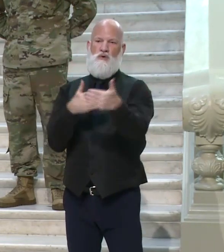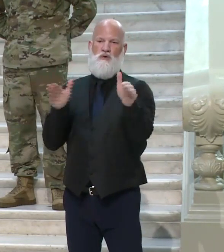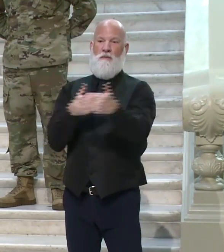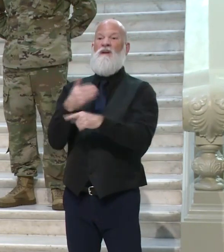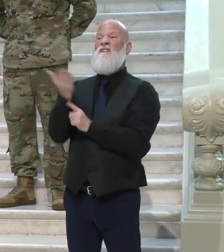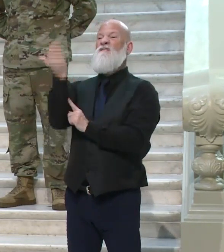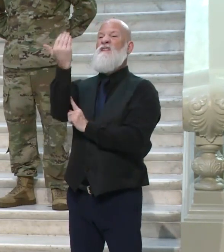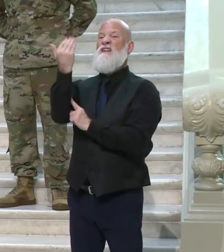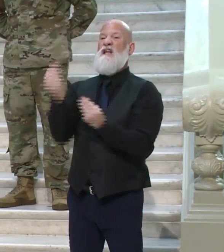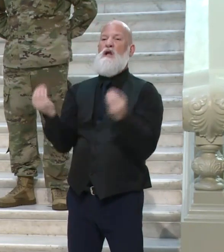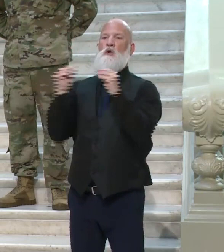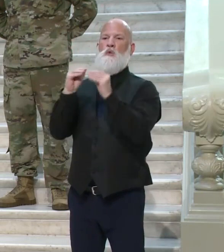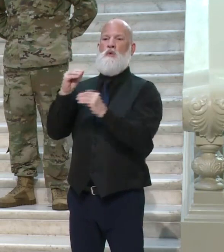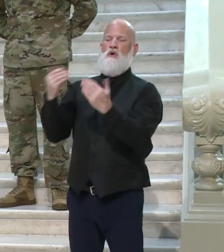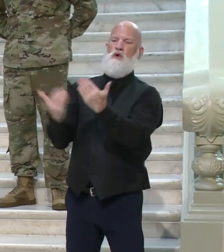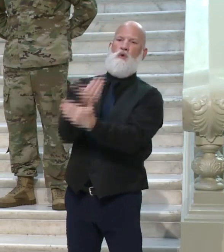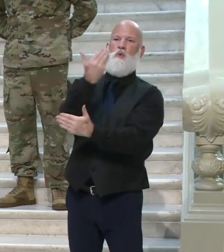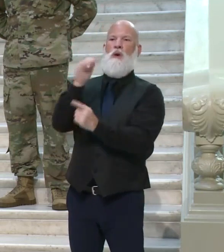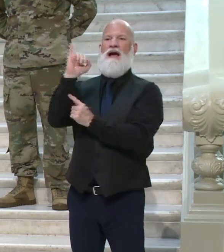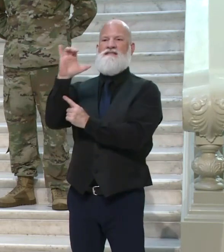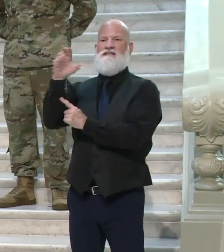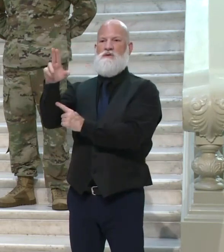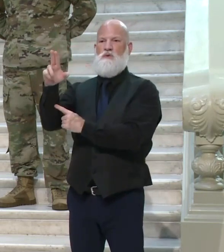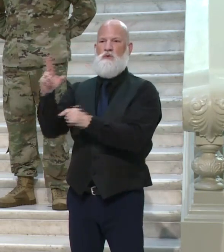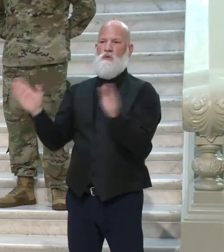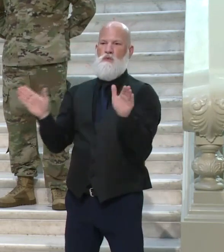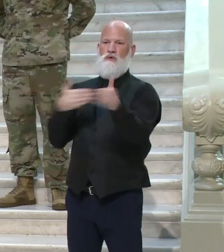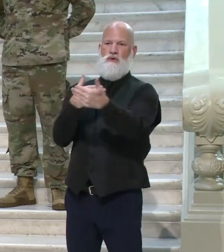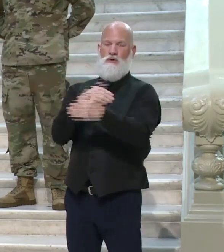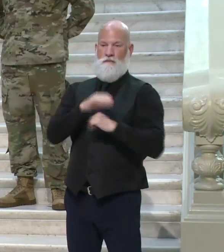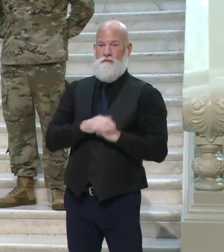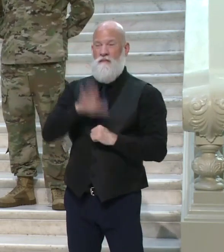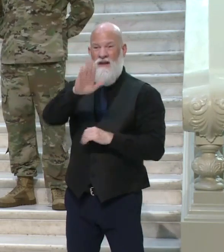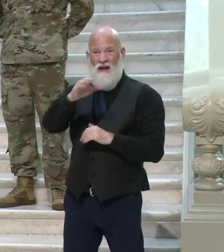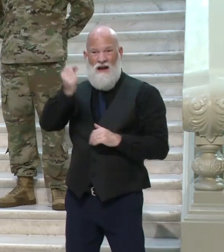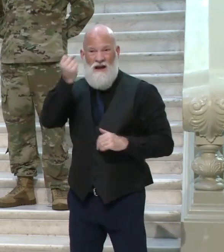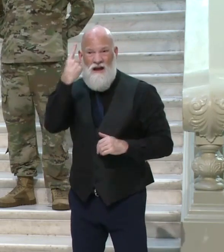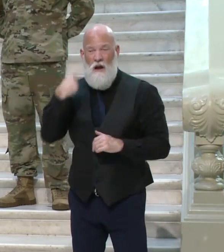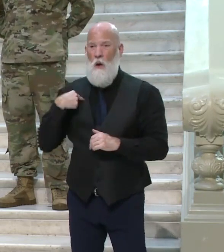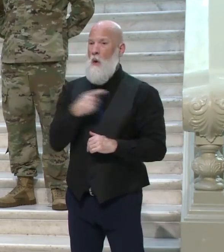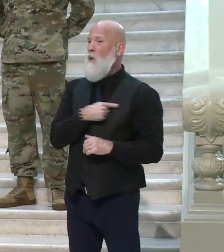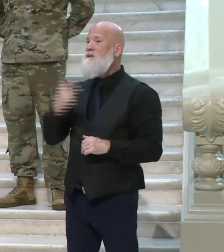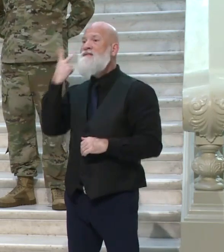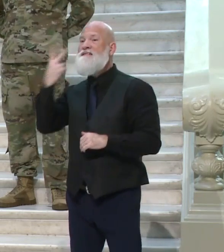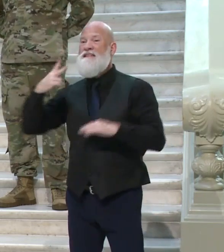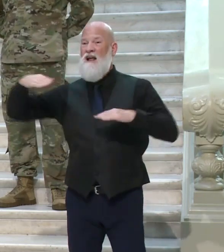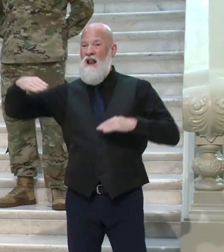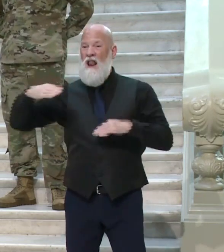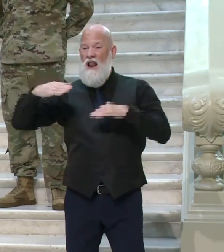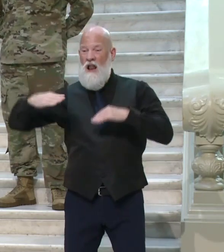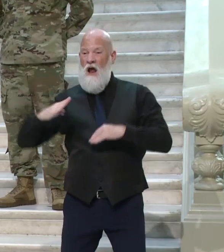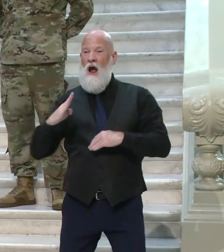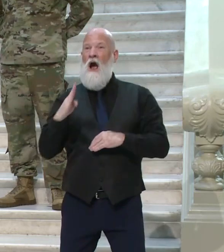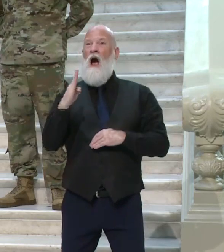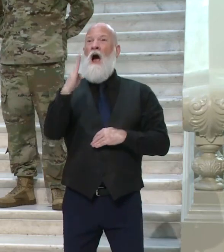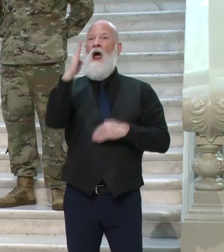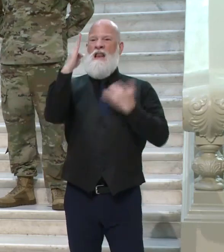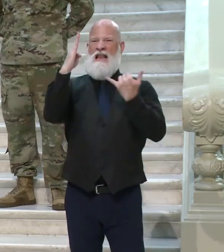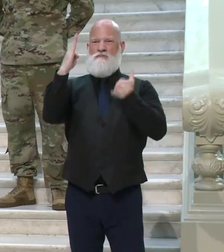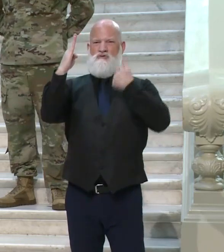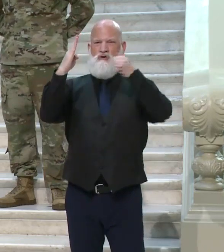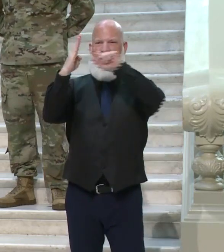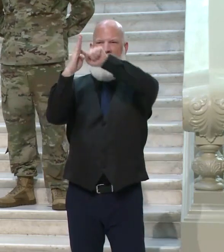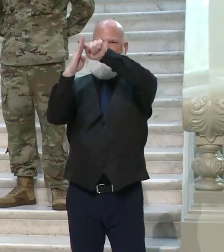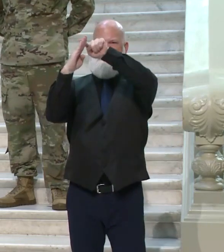we are seeing declining transmission in the community, we will continue to identify opportunities for